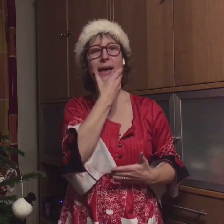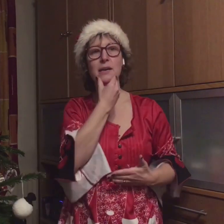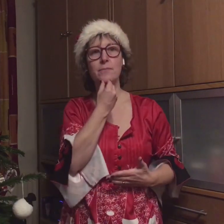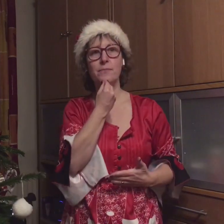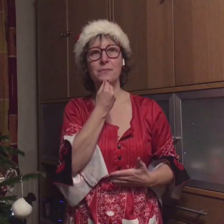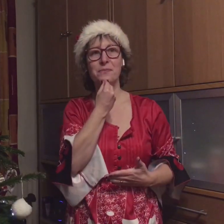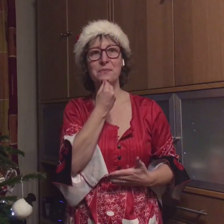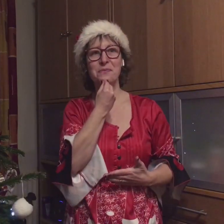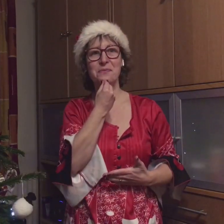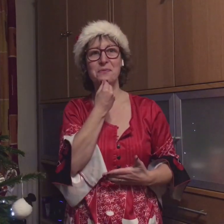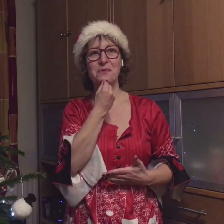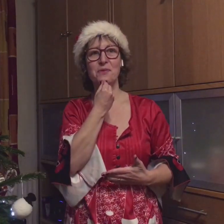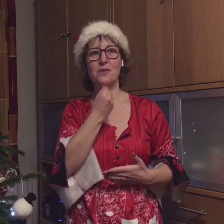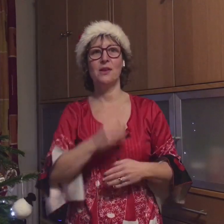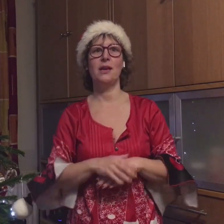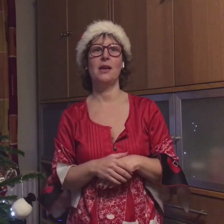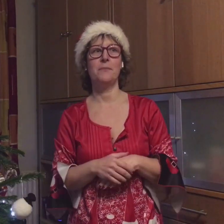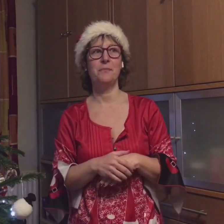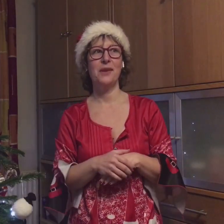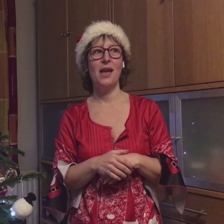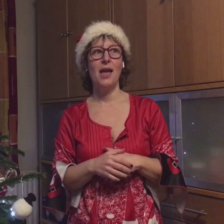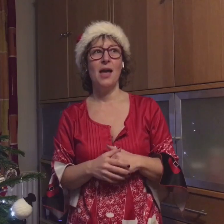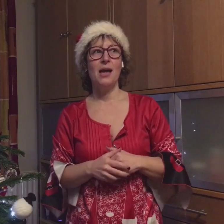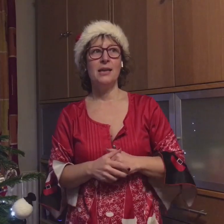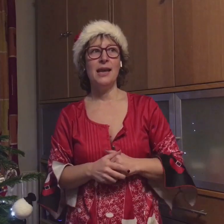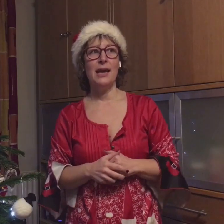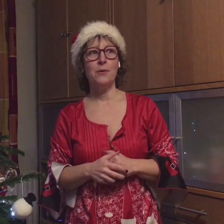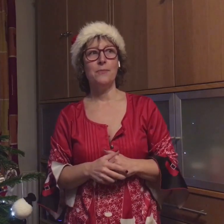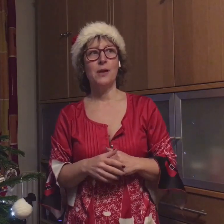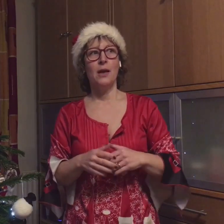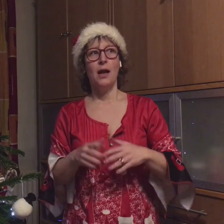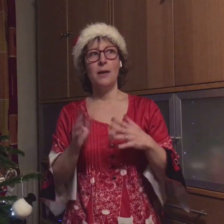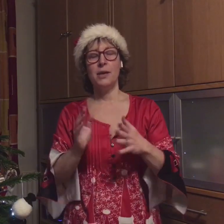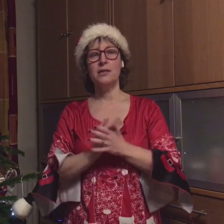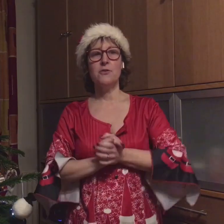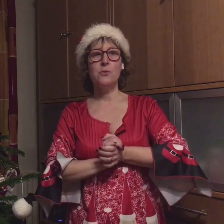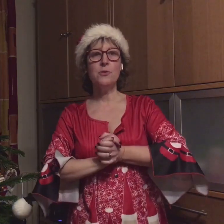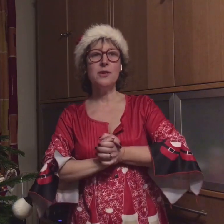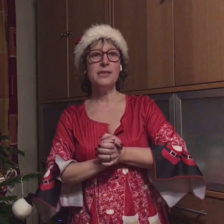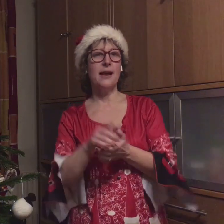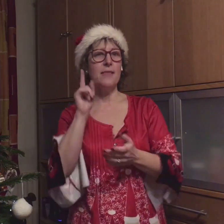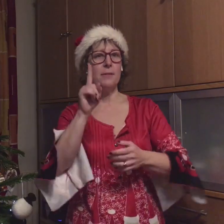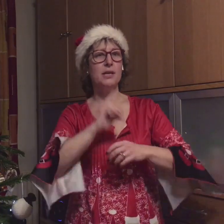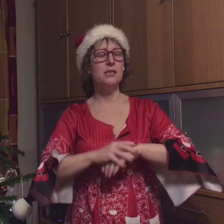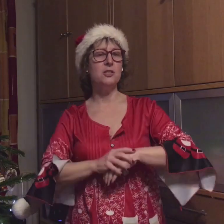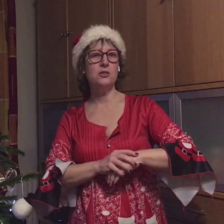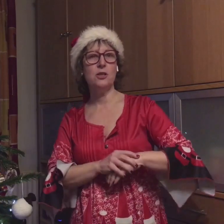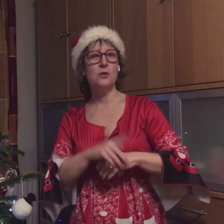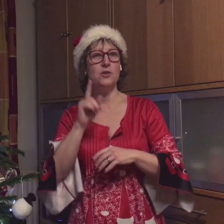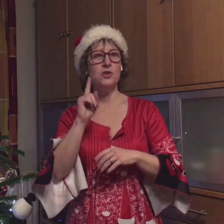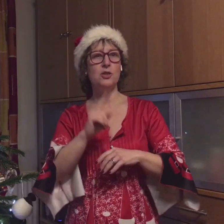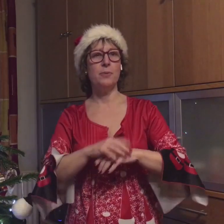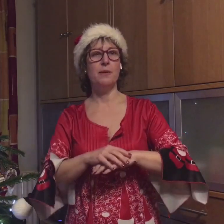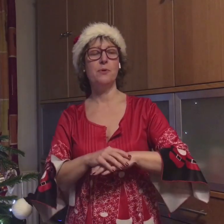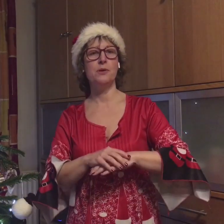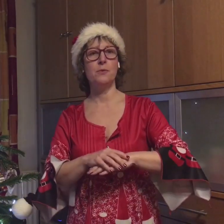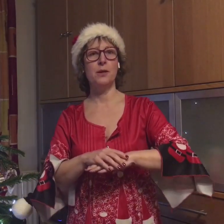snowman. Okay. Now, I'm going to go through all those again and then I'm going to teach you two super important